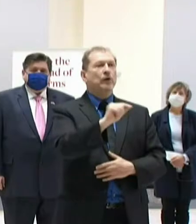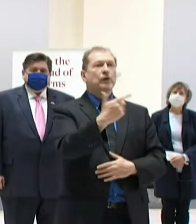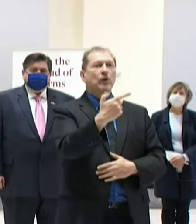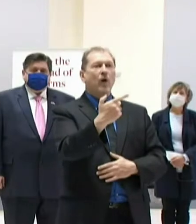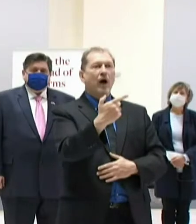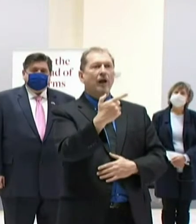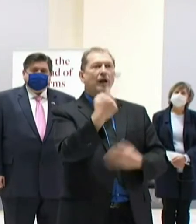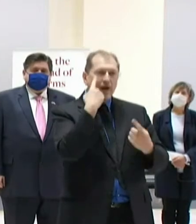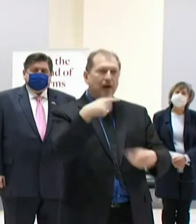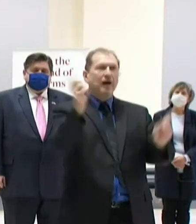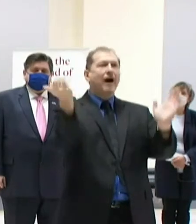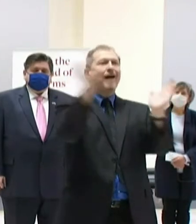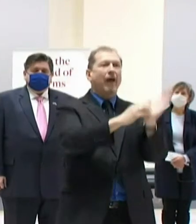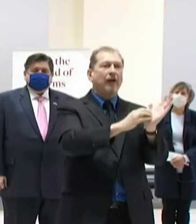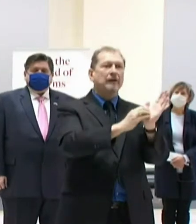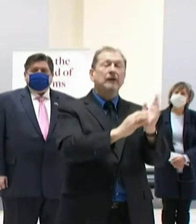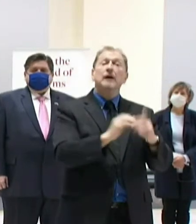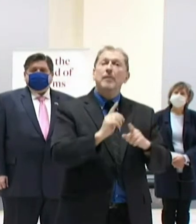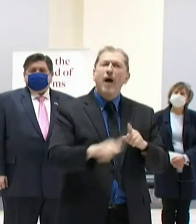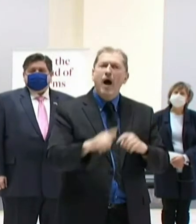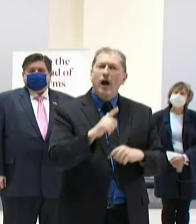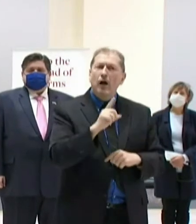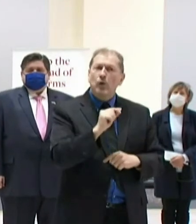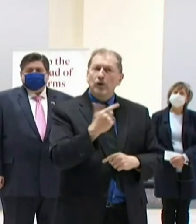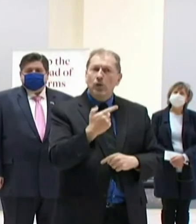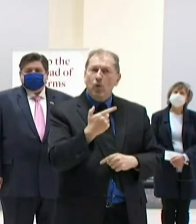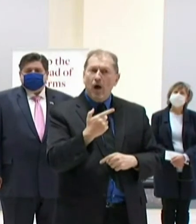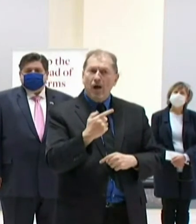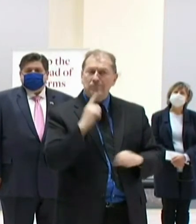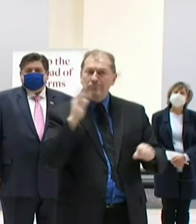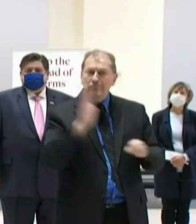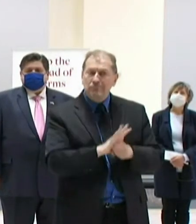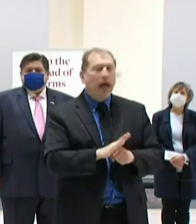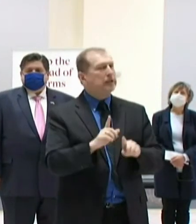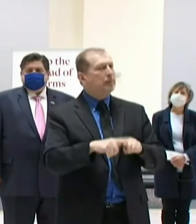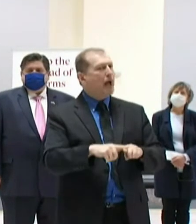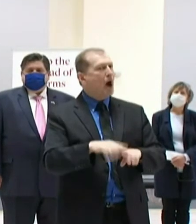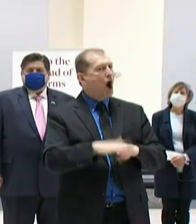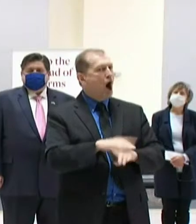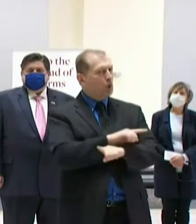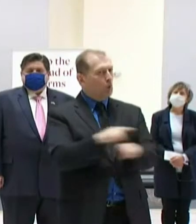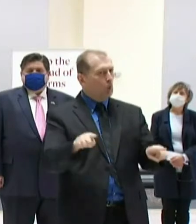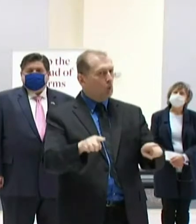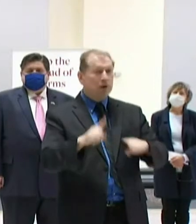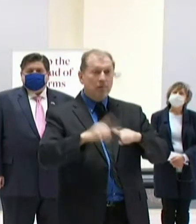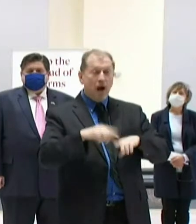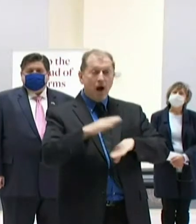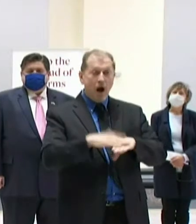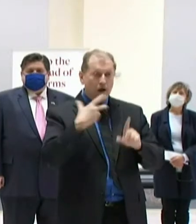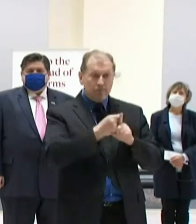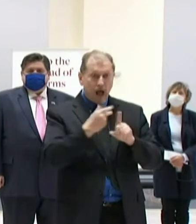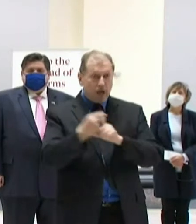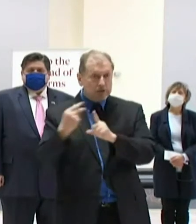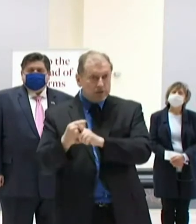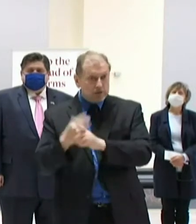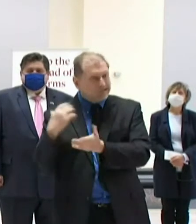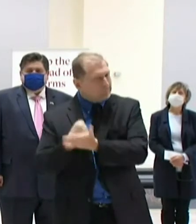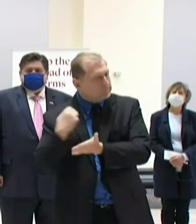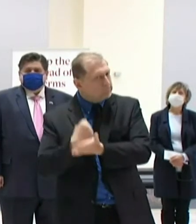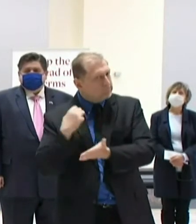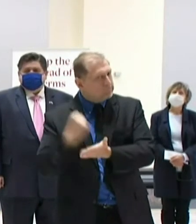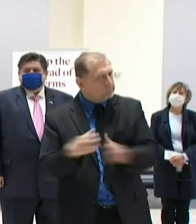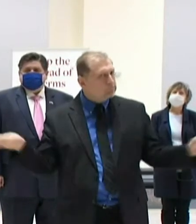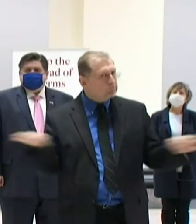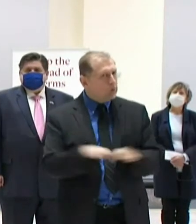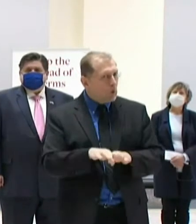upon how many more people we can get vaccinated. So taking advantage of these opportunities is critically